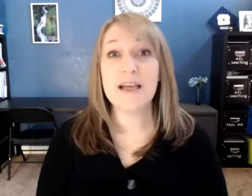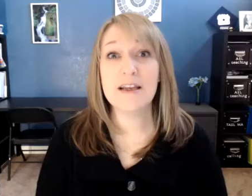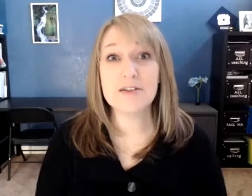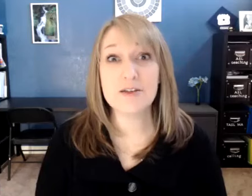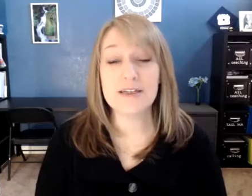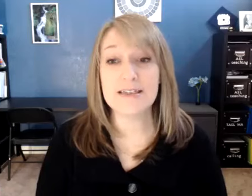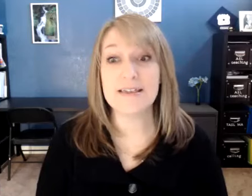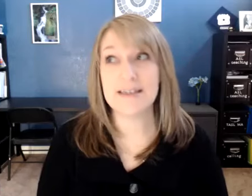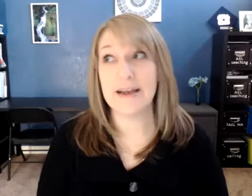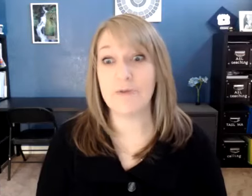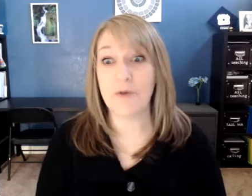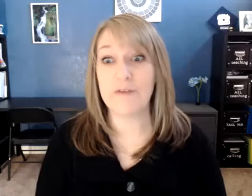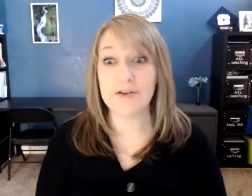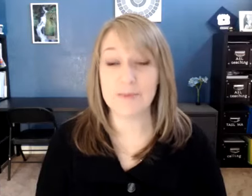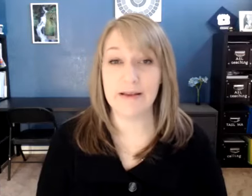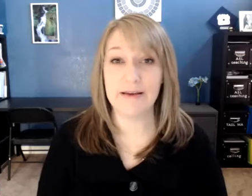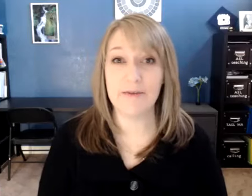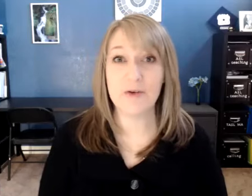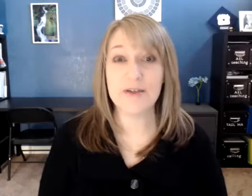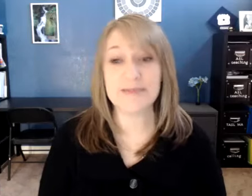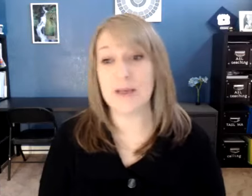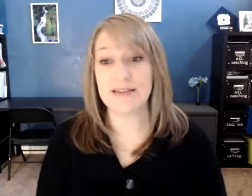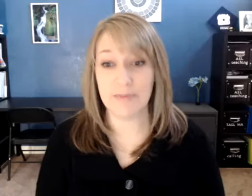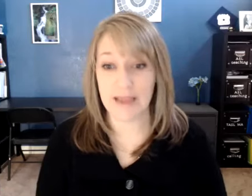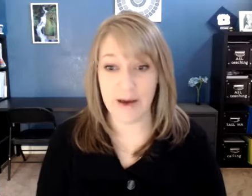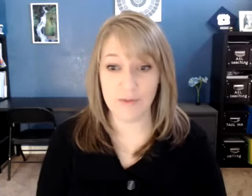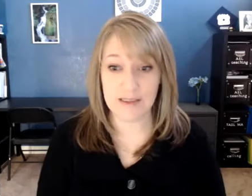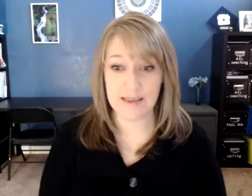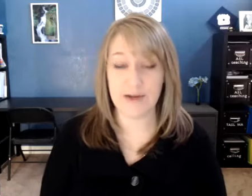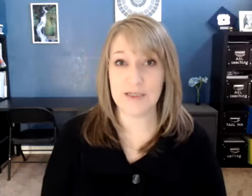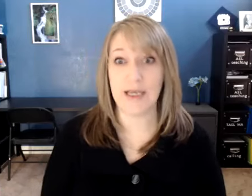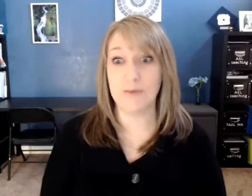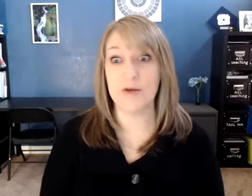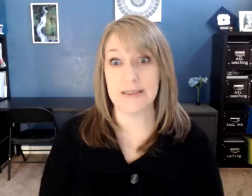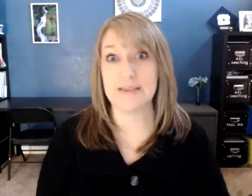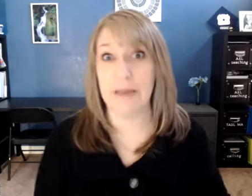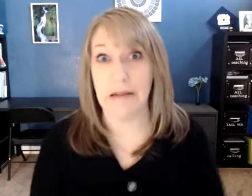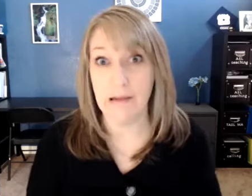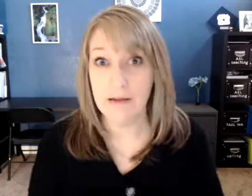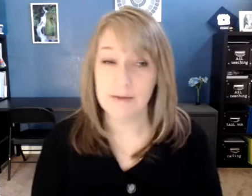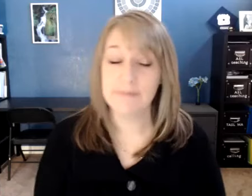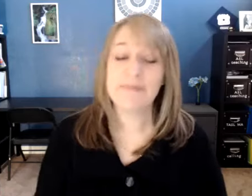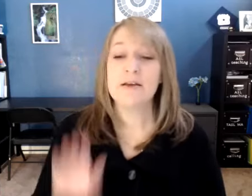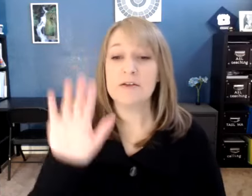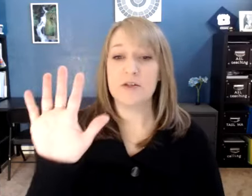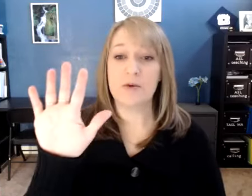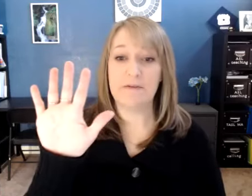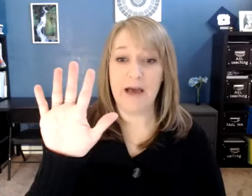here to learn is the sign for fingerspelling. If you're going to spell something out, this is how you say, I'm going to spell. So you want a